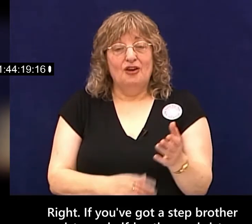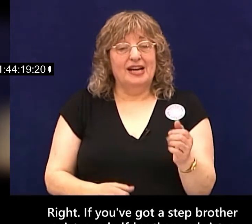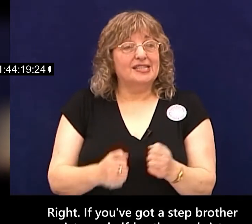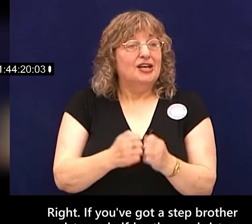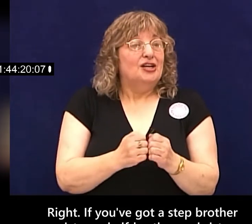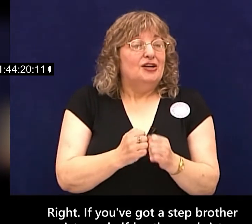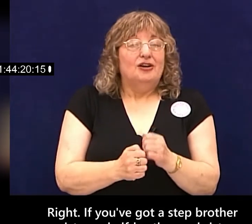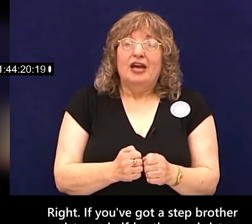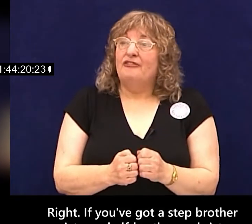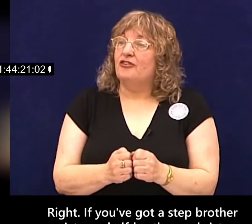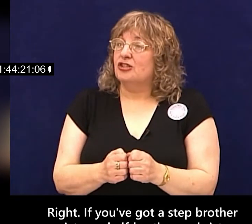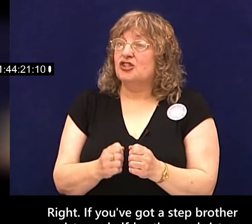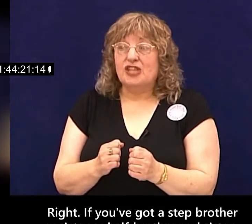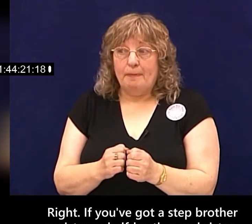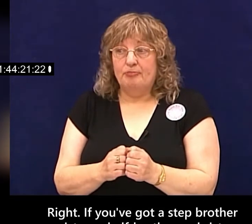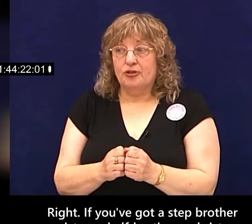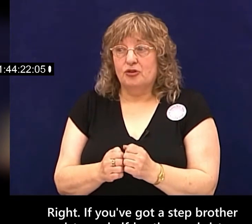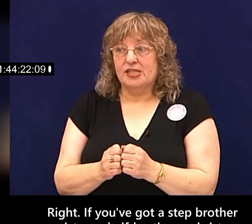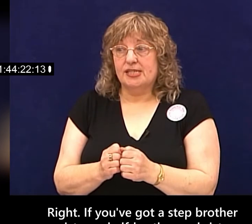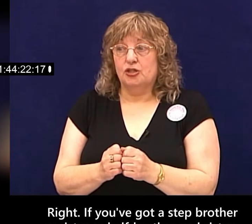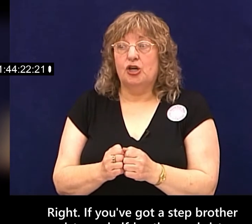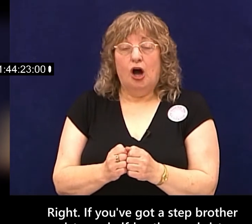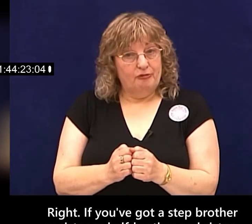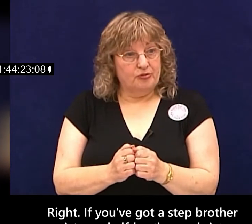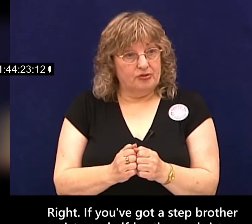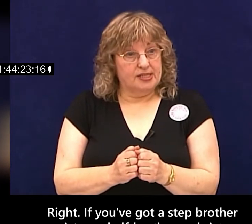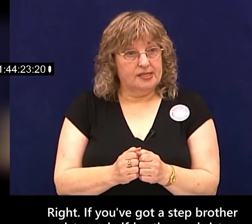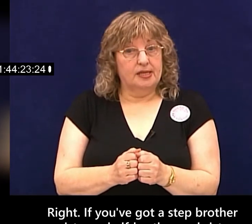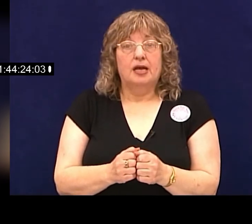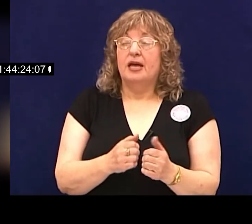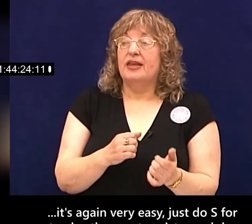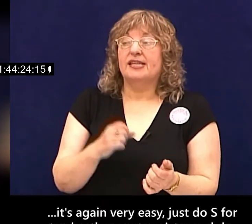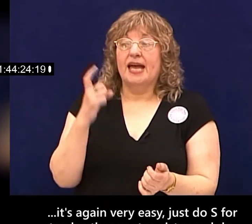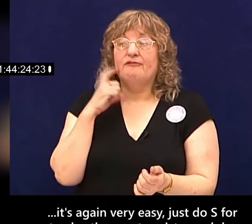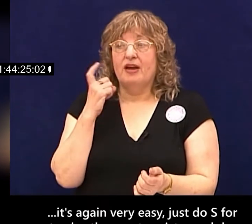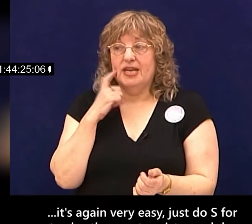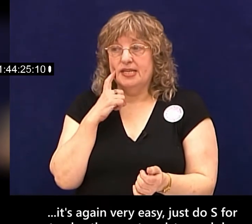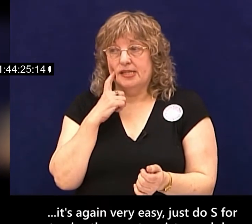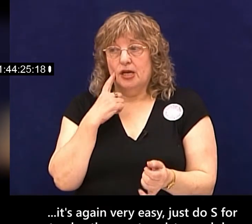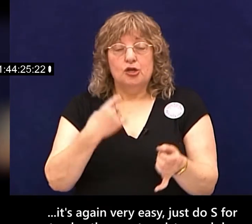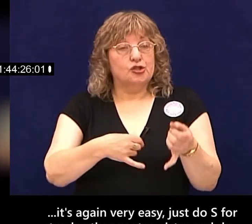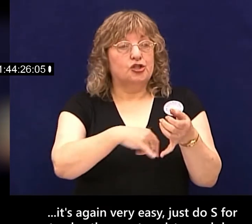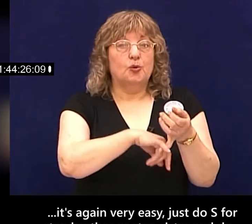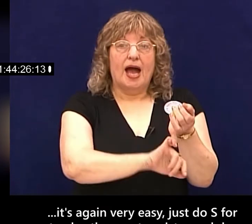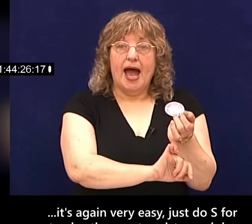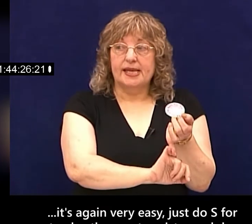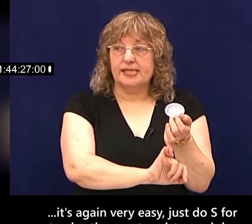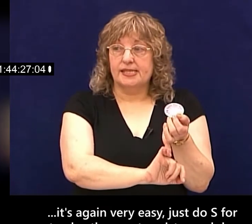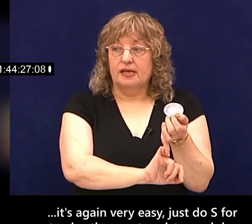Right. If you've got a step-brother or sister or half-brother and sister, it's again very easy. Just do S